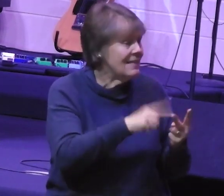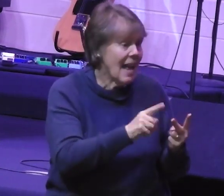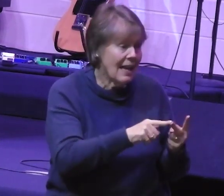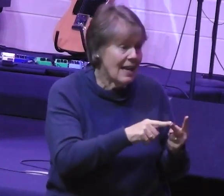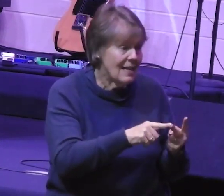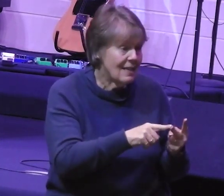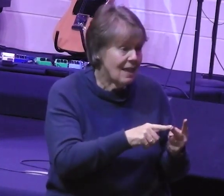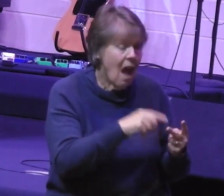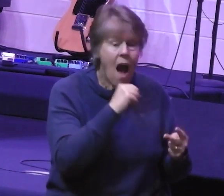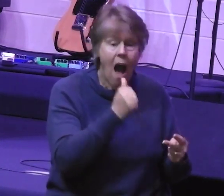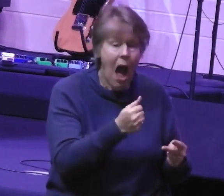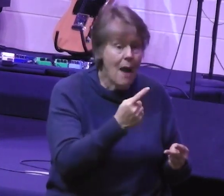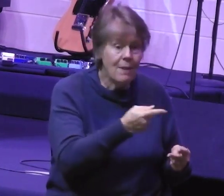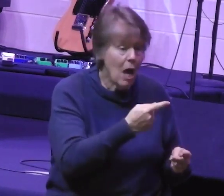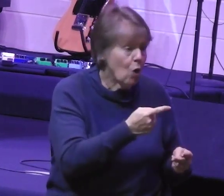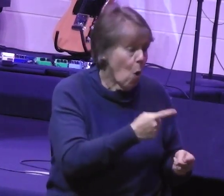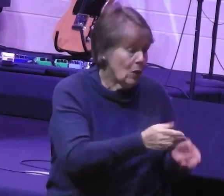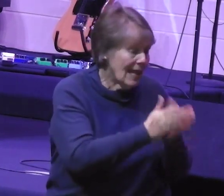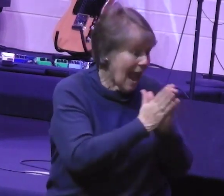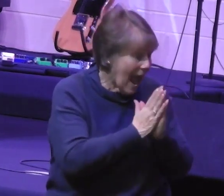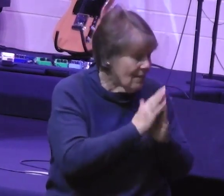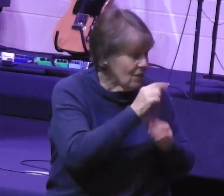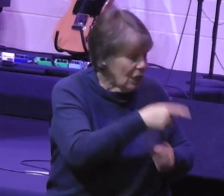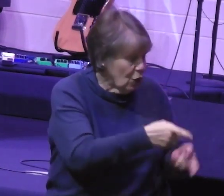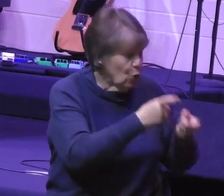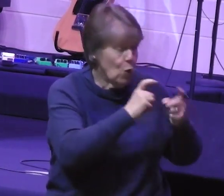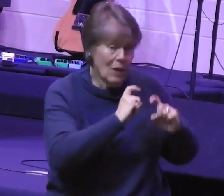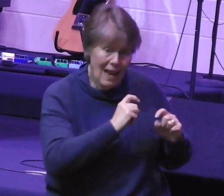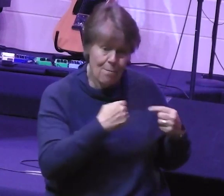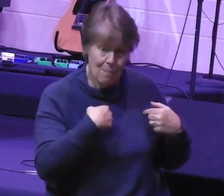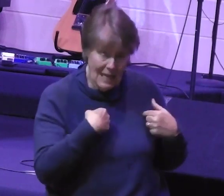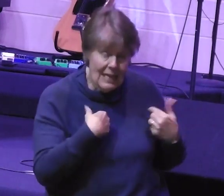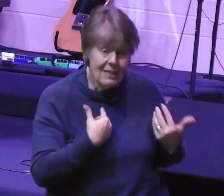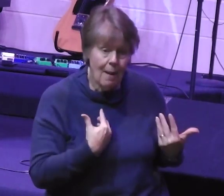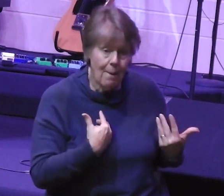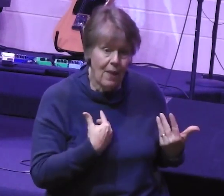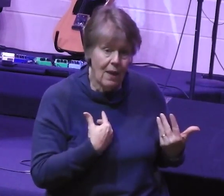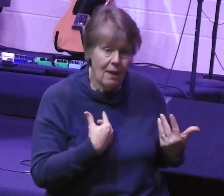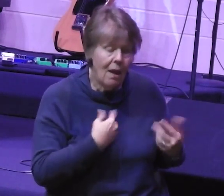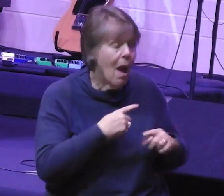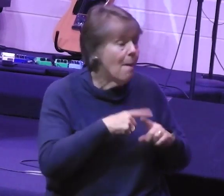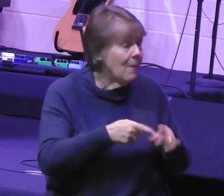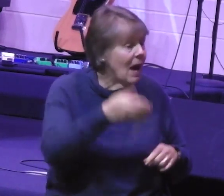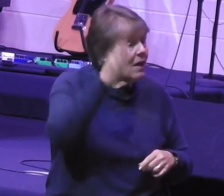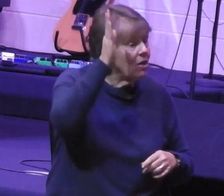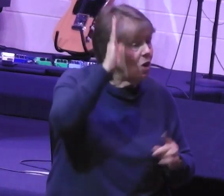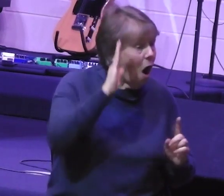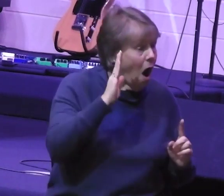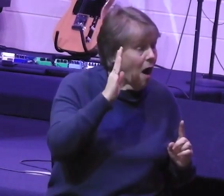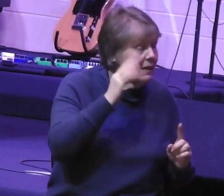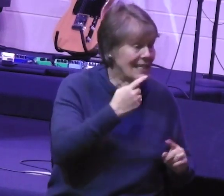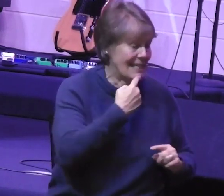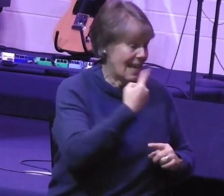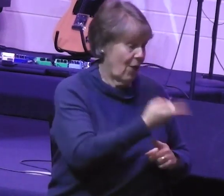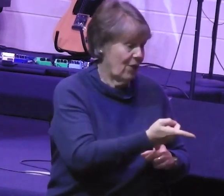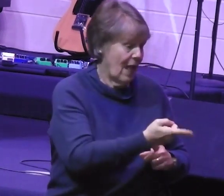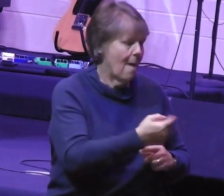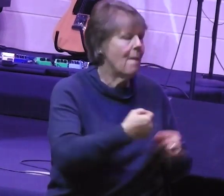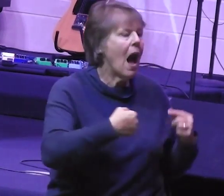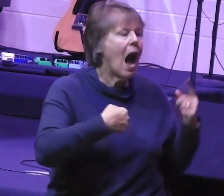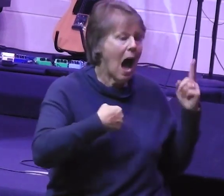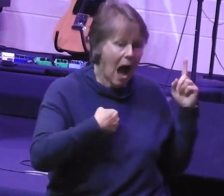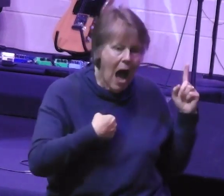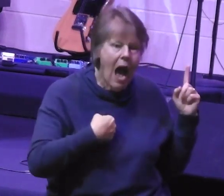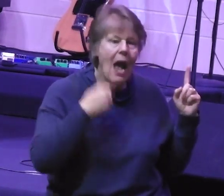you to give something to me, but God says, I will actually commit as